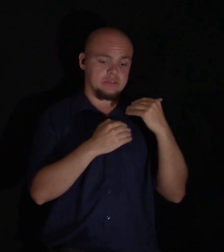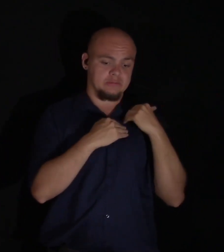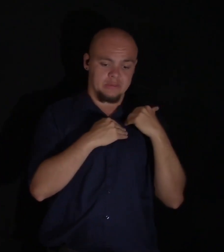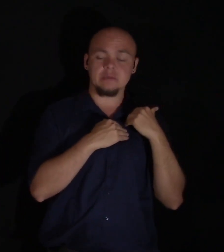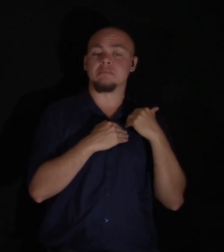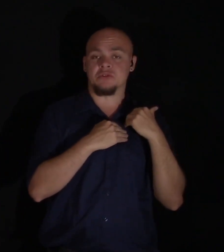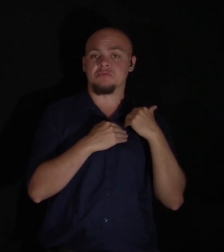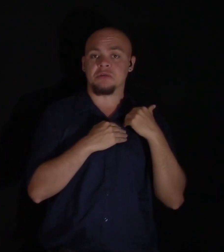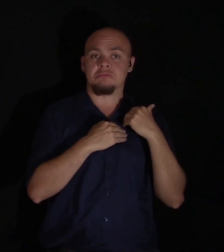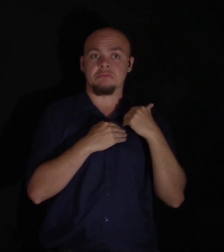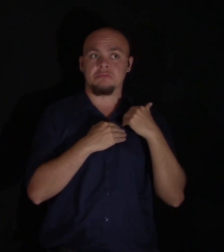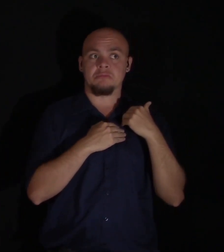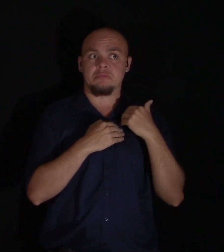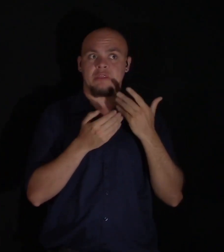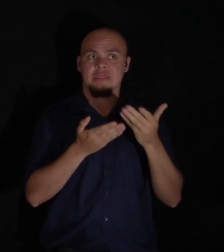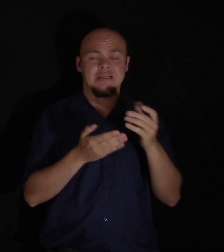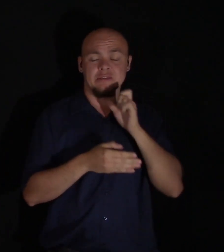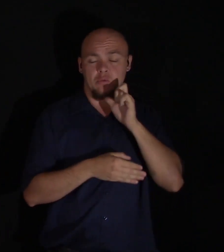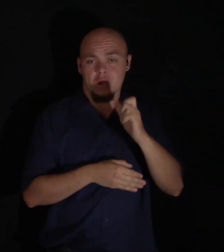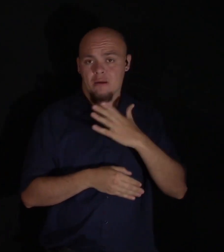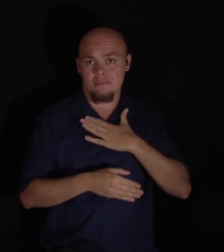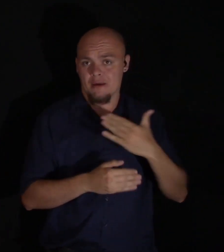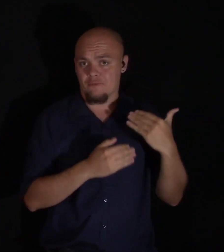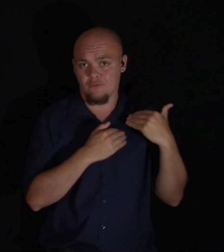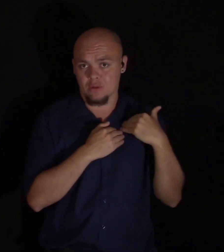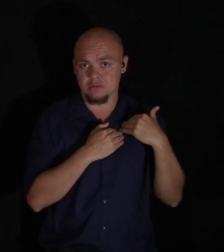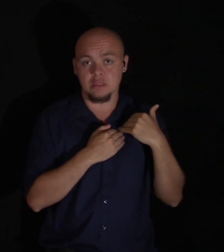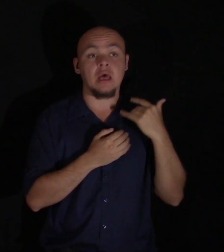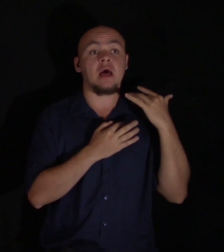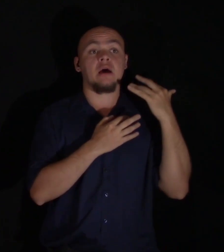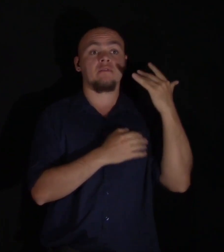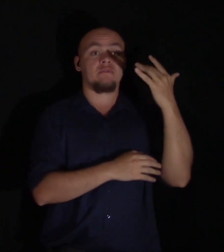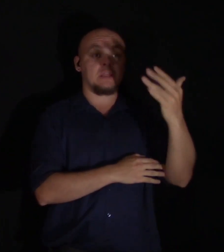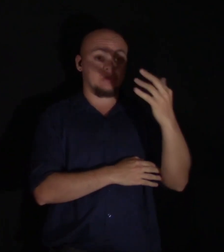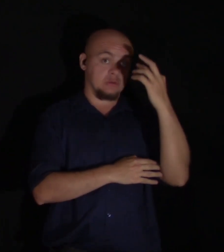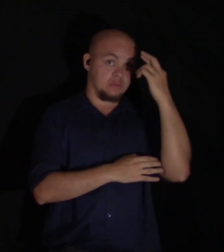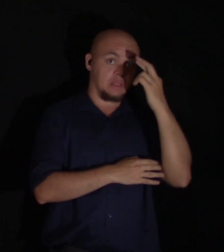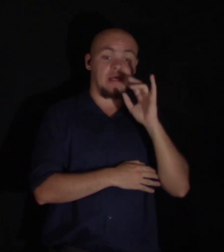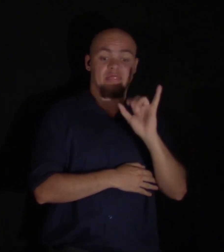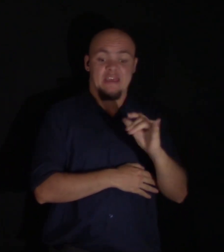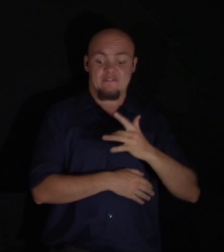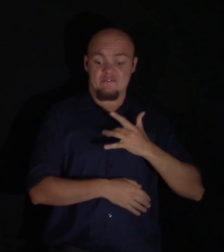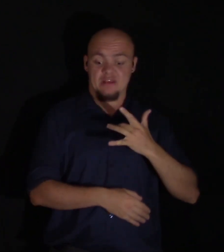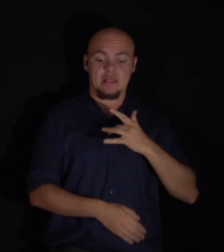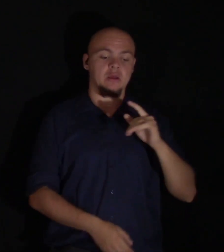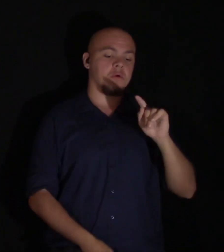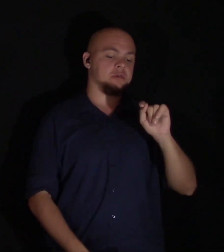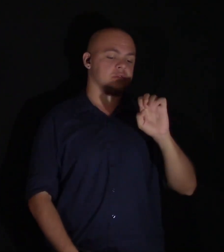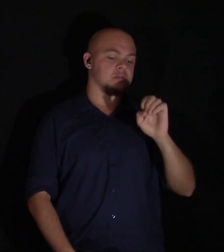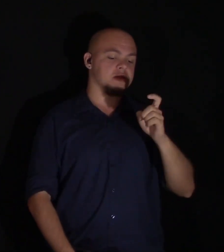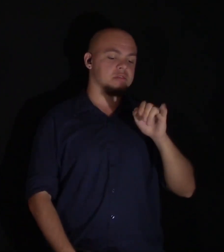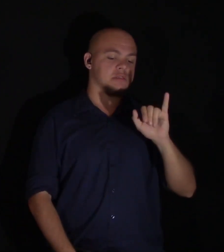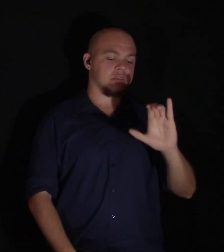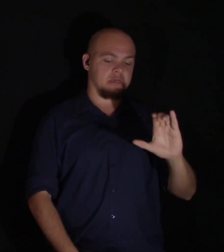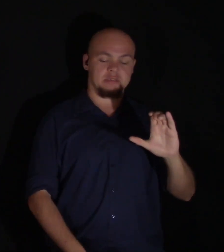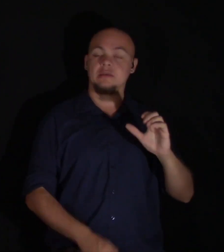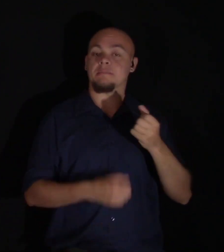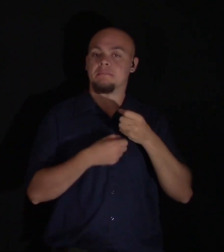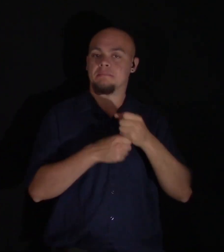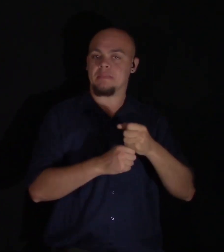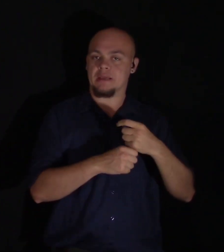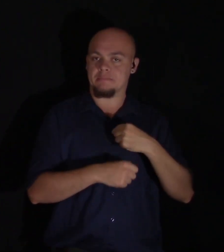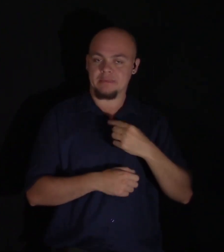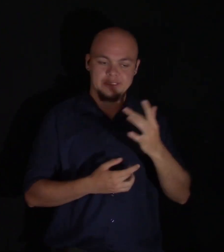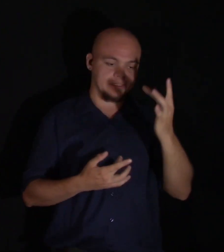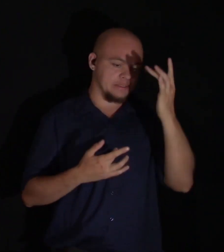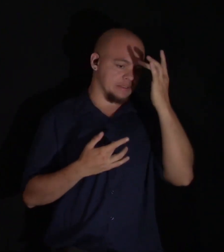for things that weren't mine, I eventually realized those feelings were toxic and making me sick. And while